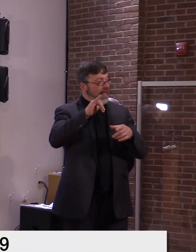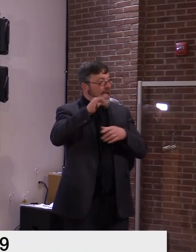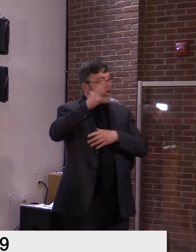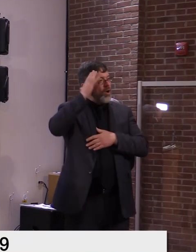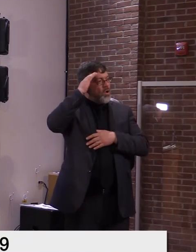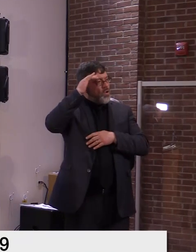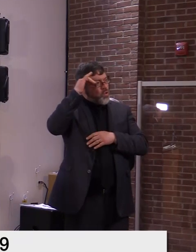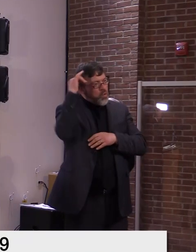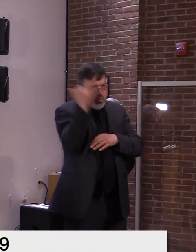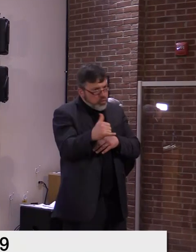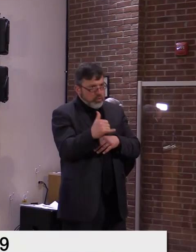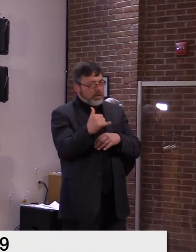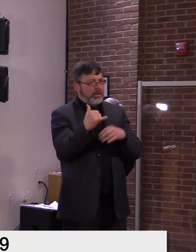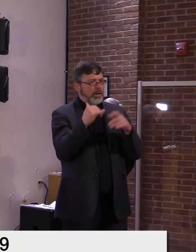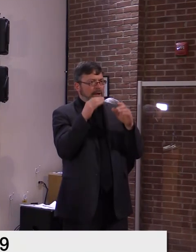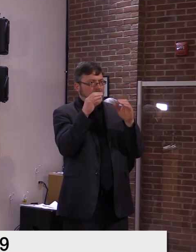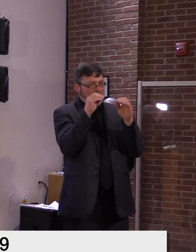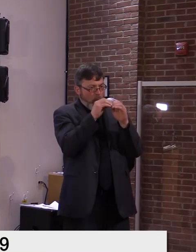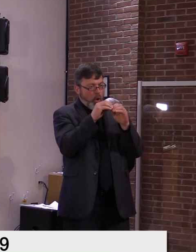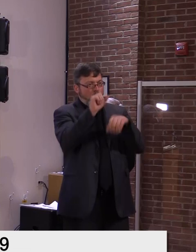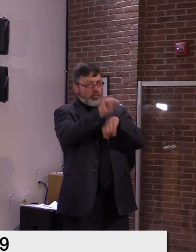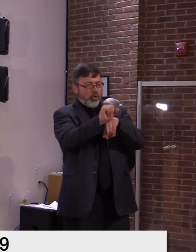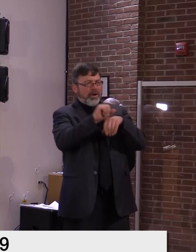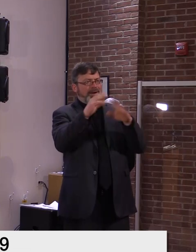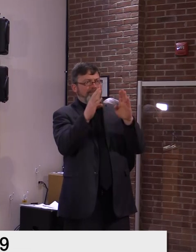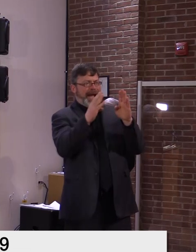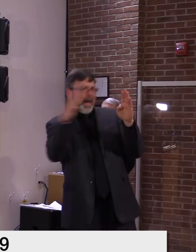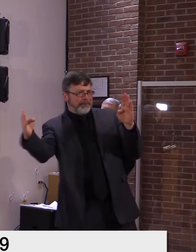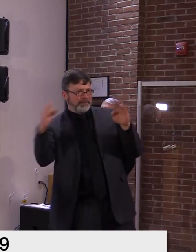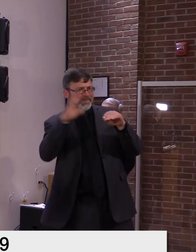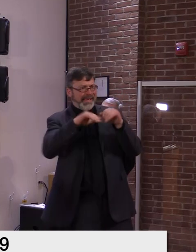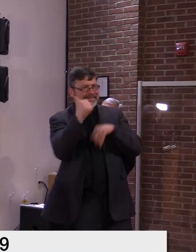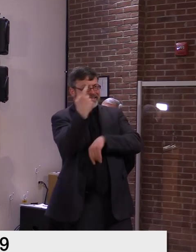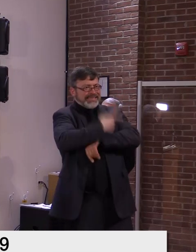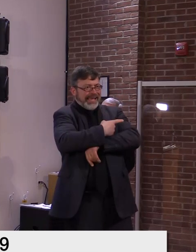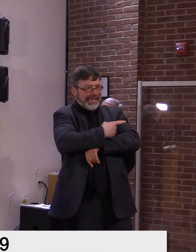supply, has been necessary, and we'll just have to see this through.